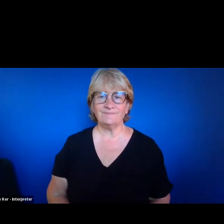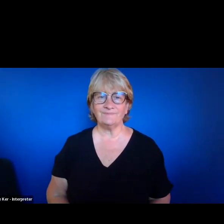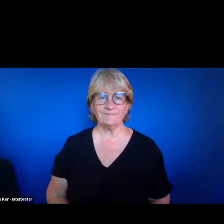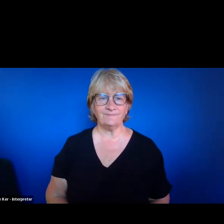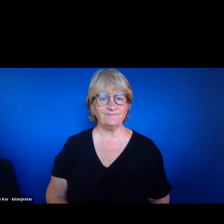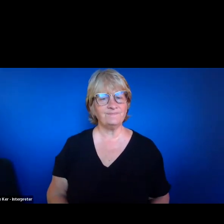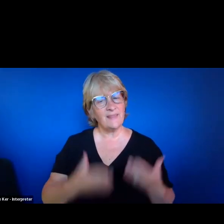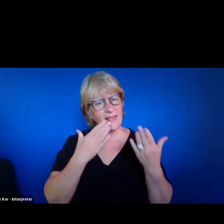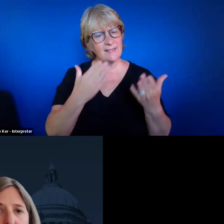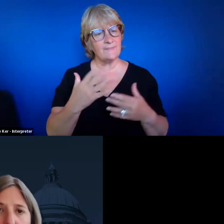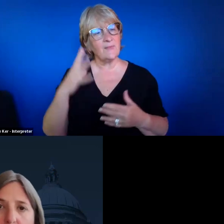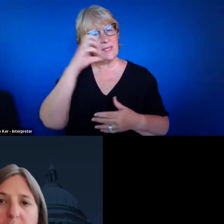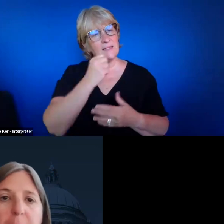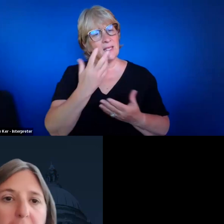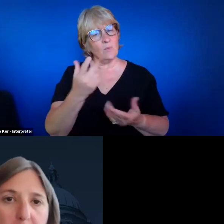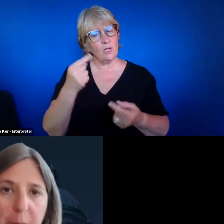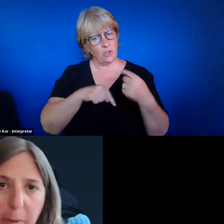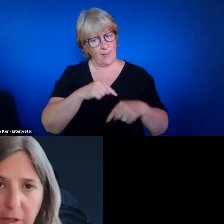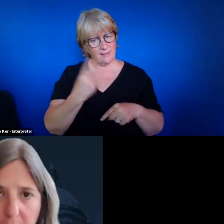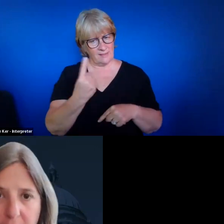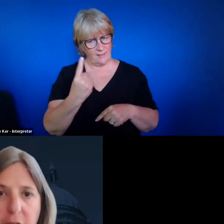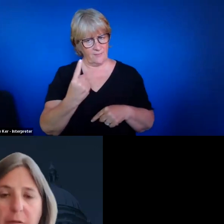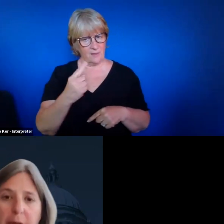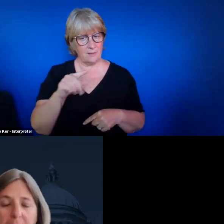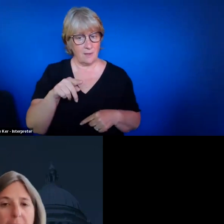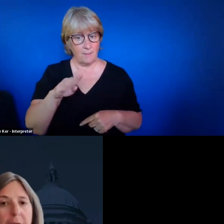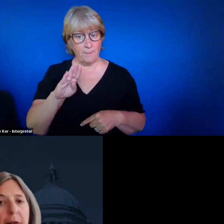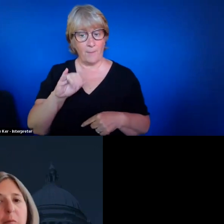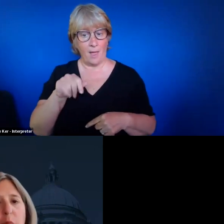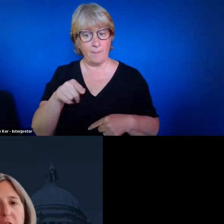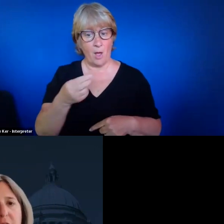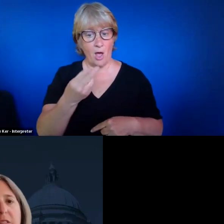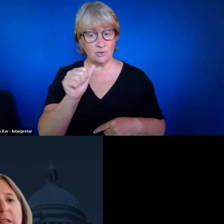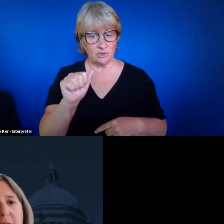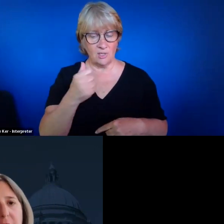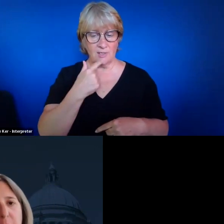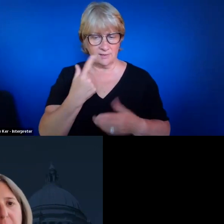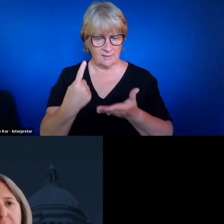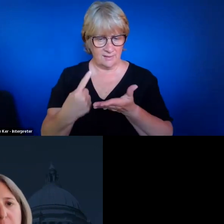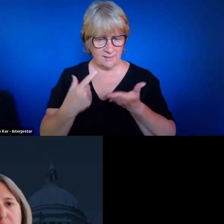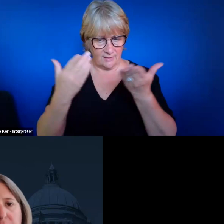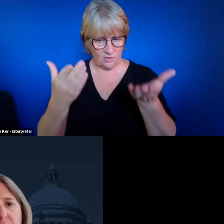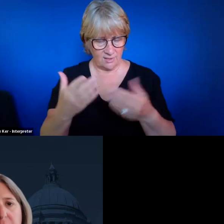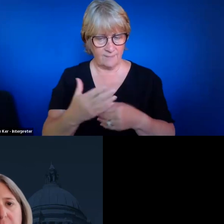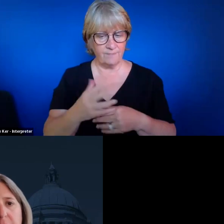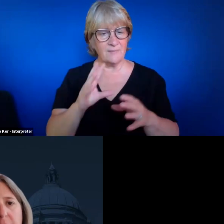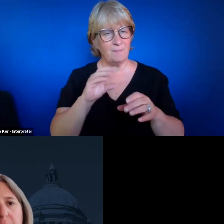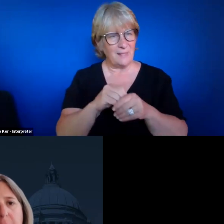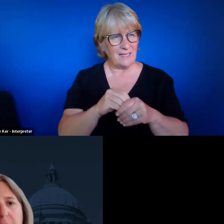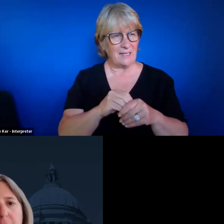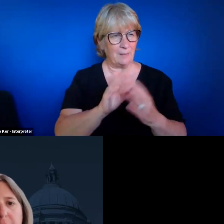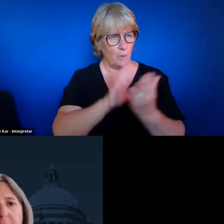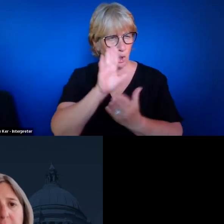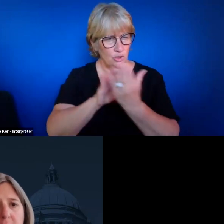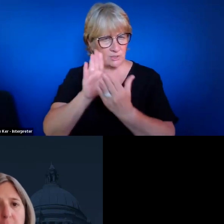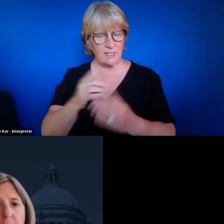Yeah, thanks. I guess I wanted to go back to something that Bipasha raised early, which is this idea of meeting in person.